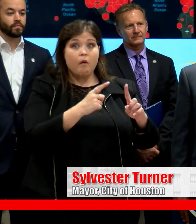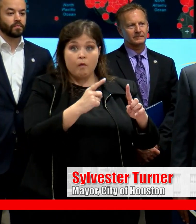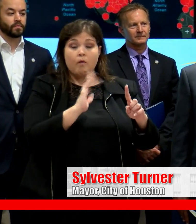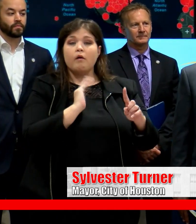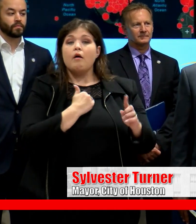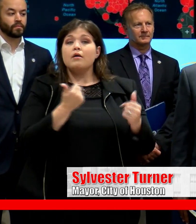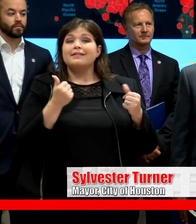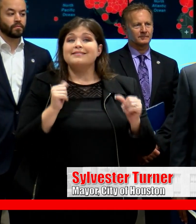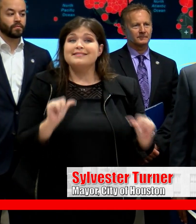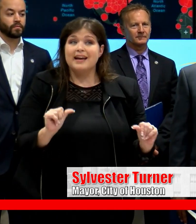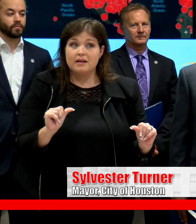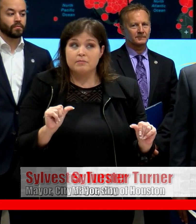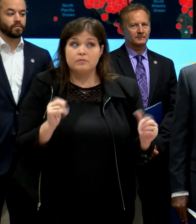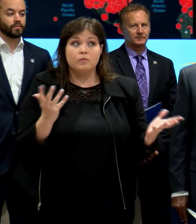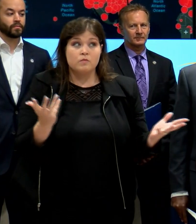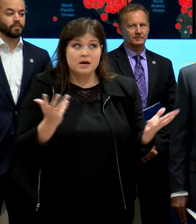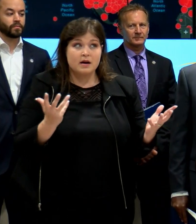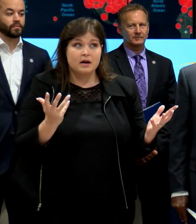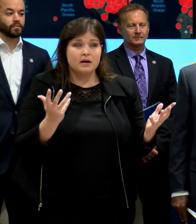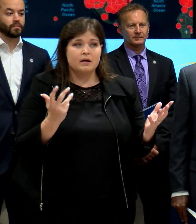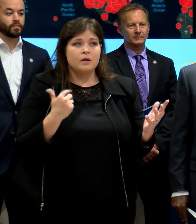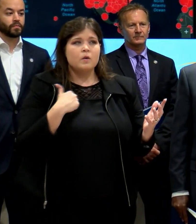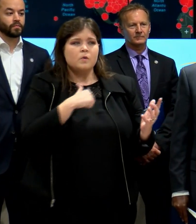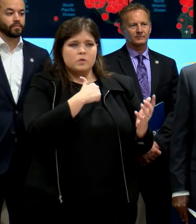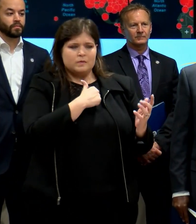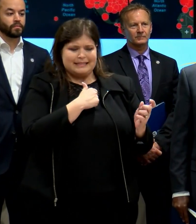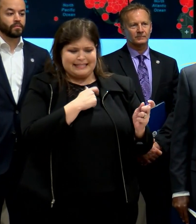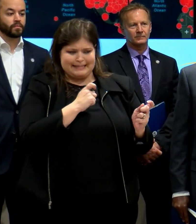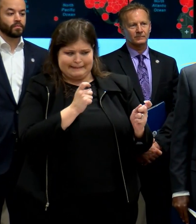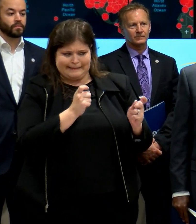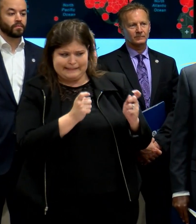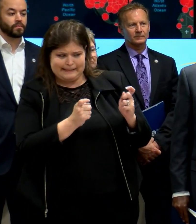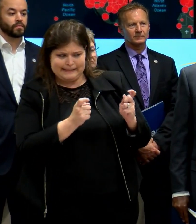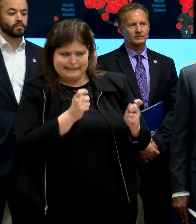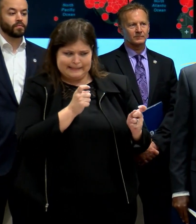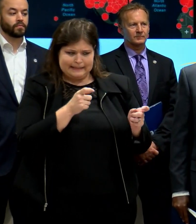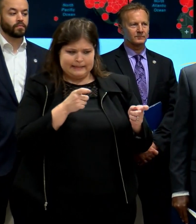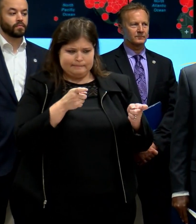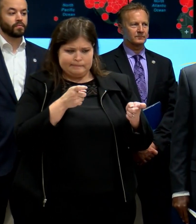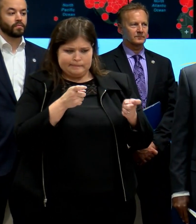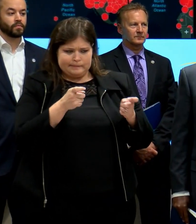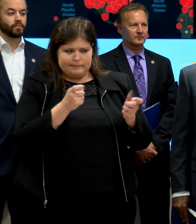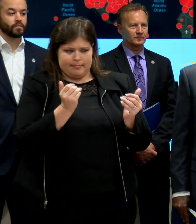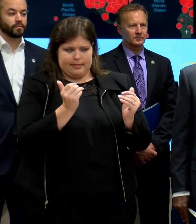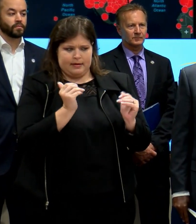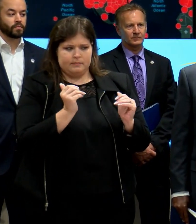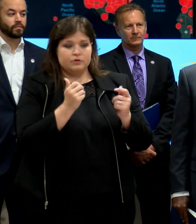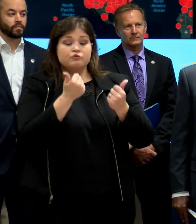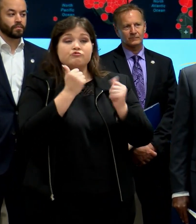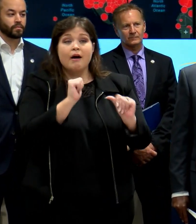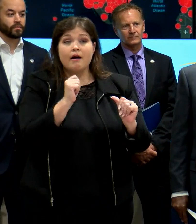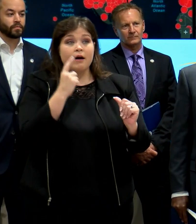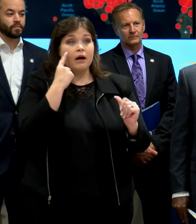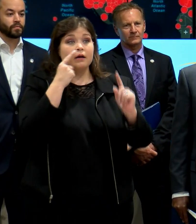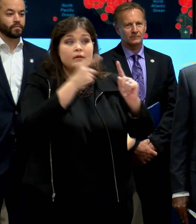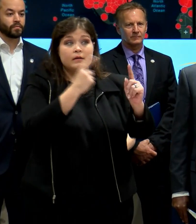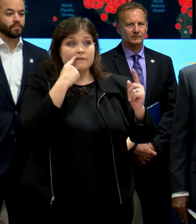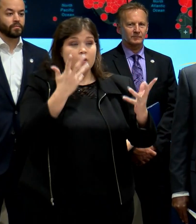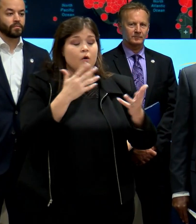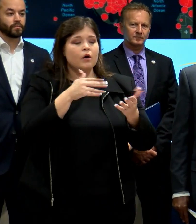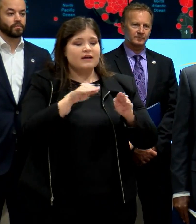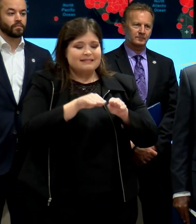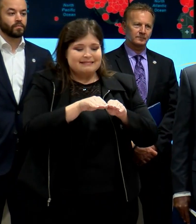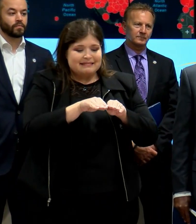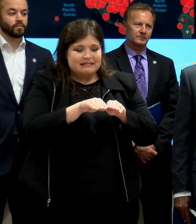to be very measured at what we need to do to slow the progression of this virus so that it